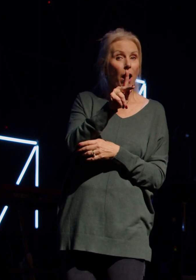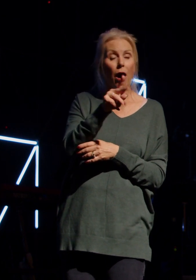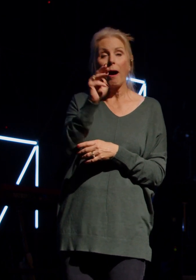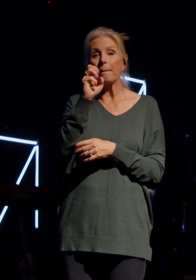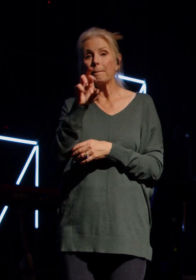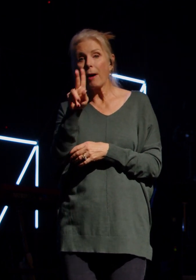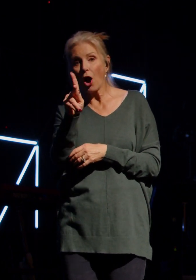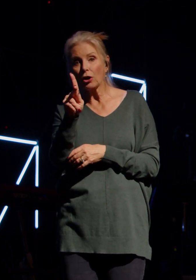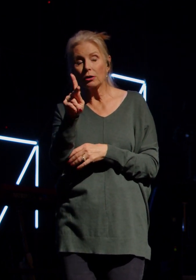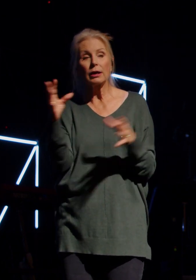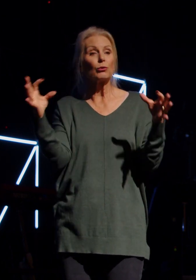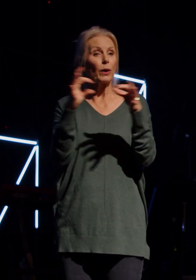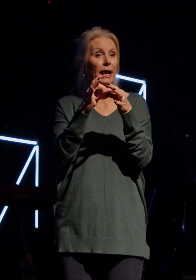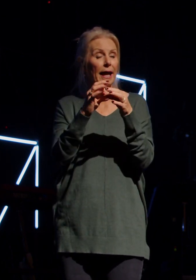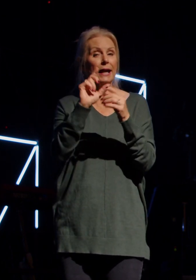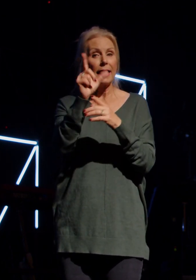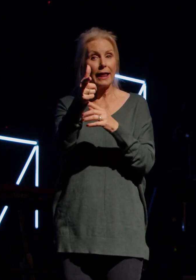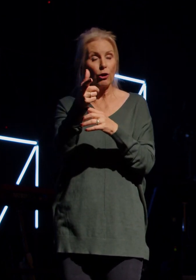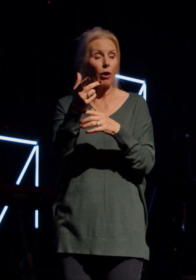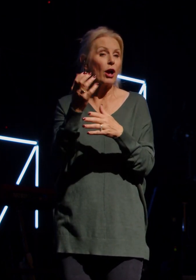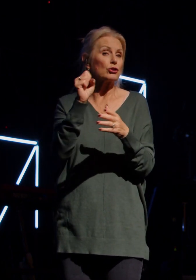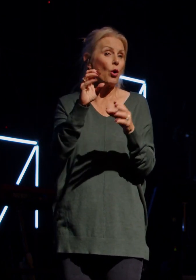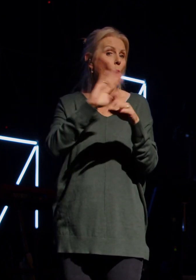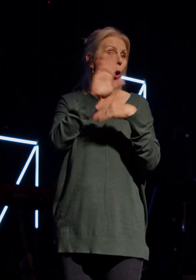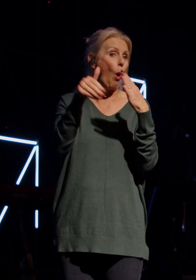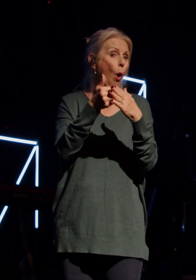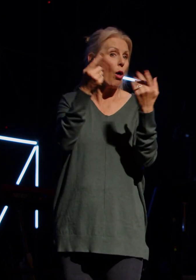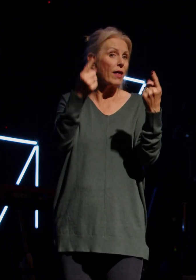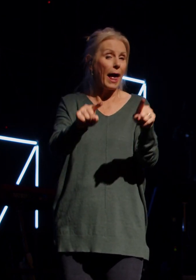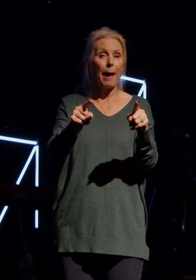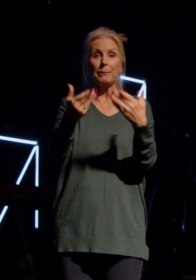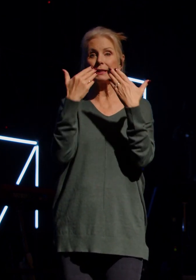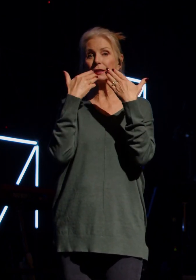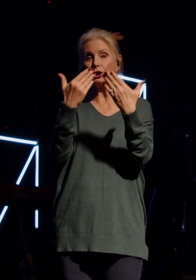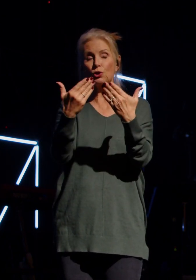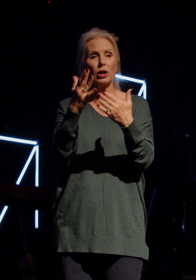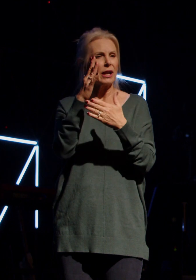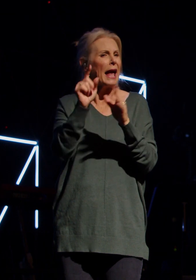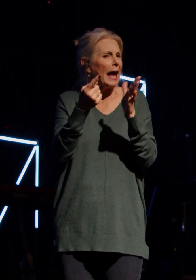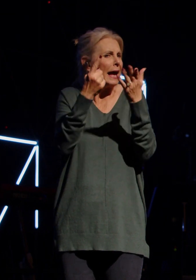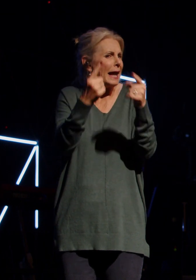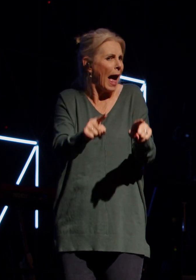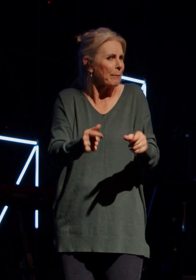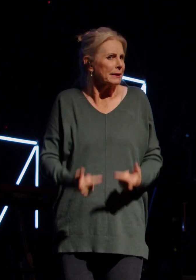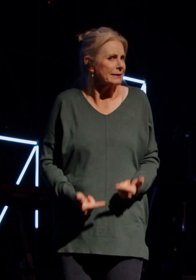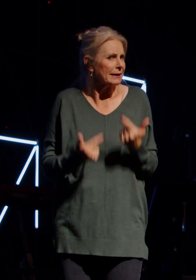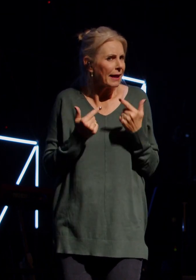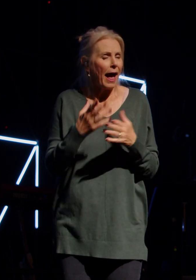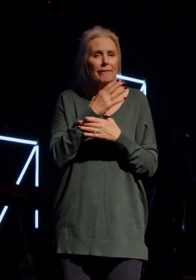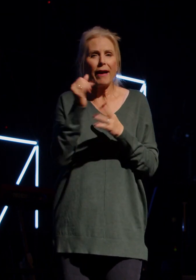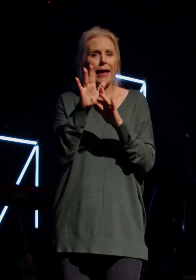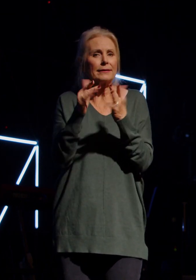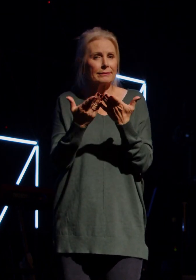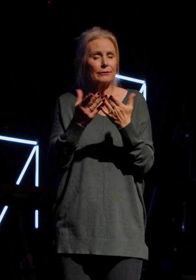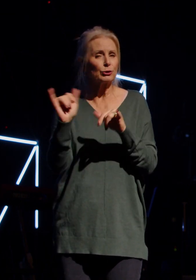later on, and all is good. Sometimes that happens, even with the people that we see in Scripture.